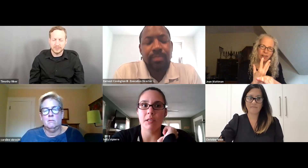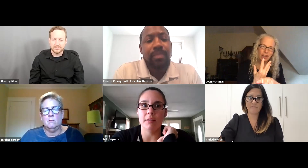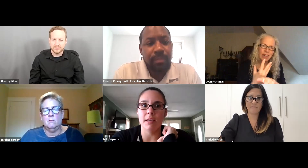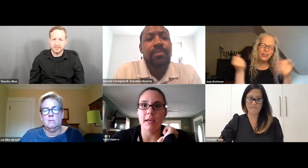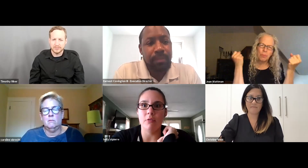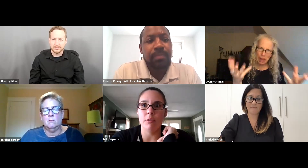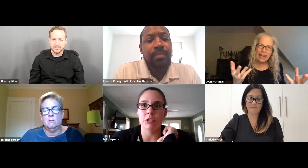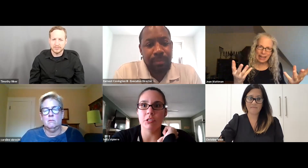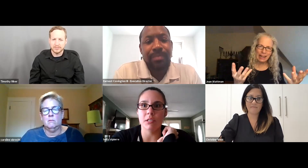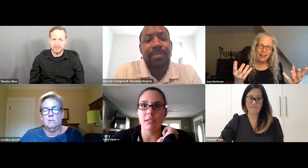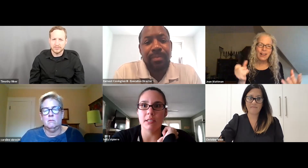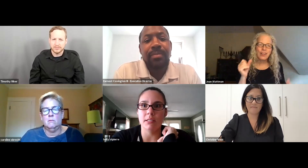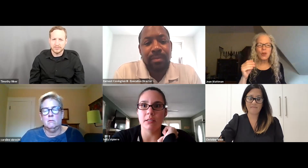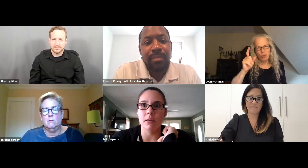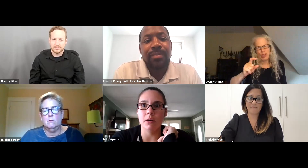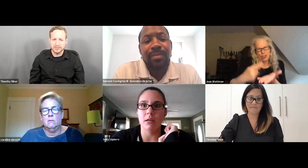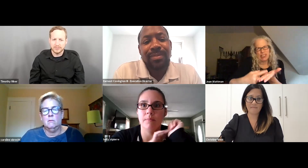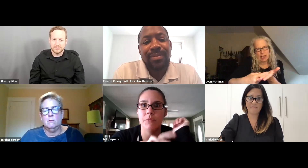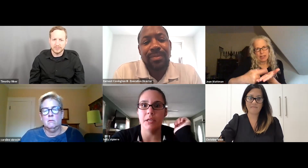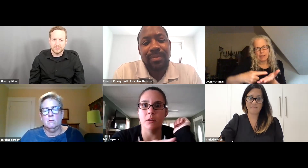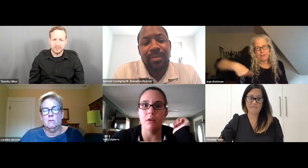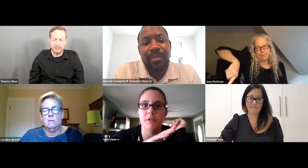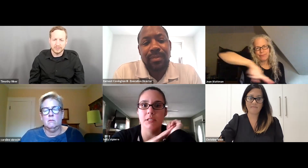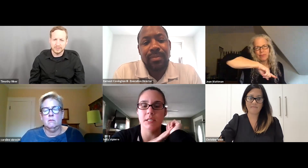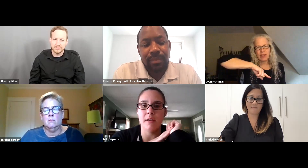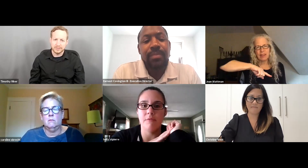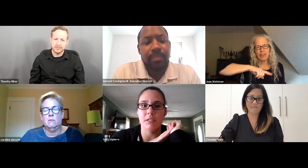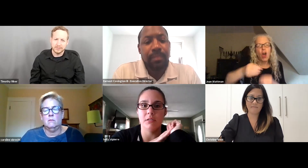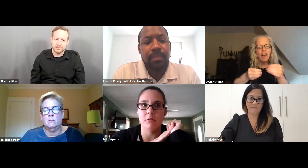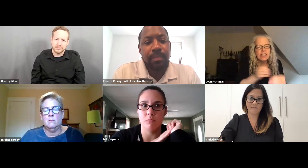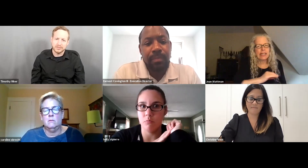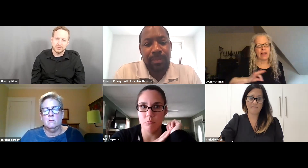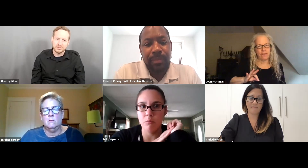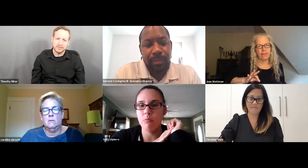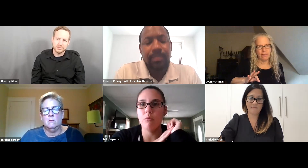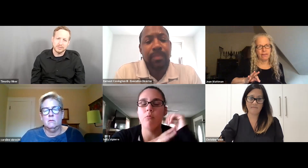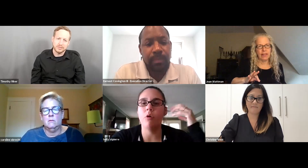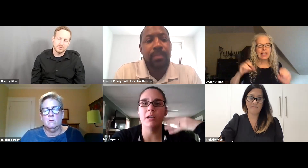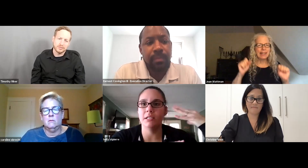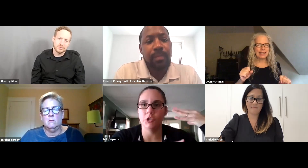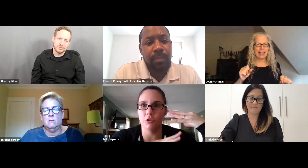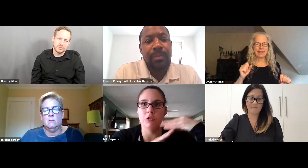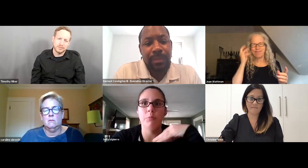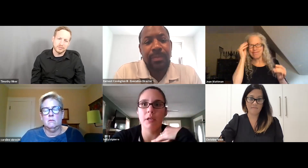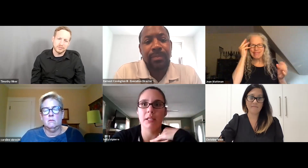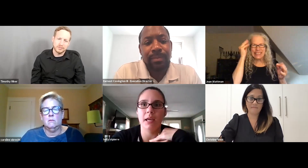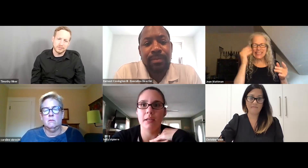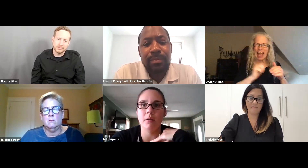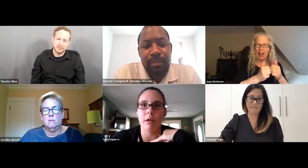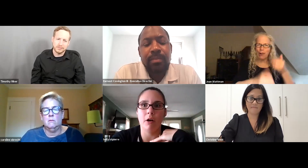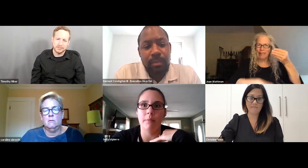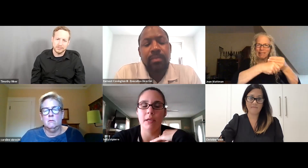is something that we should discuss as a office staff as to what additional to put